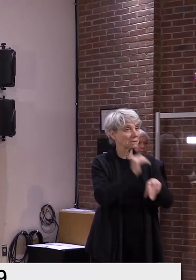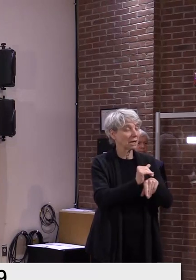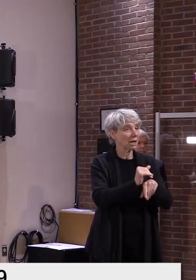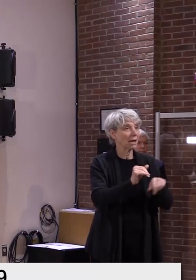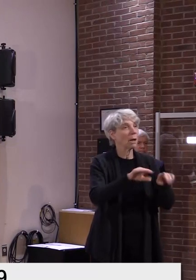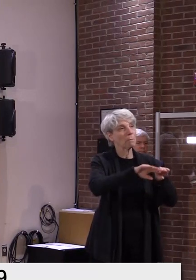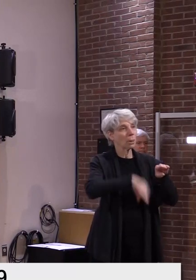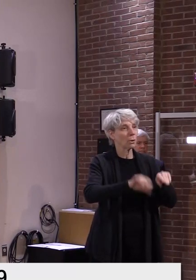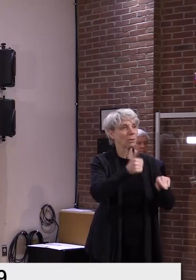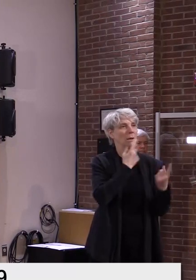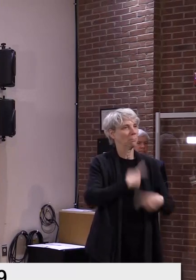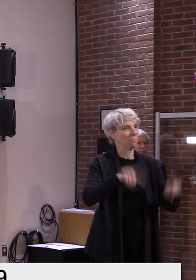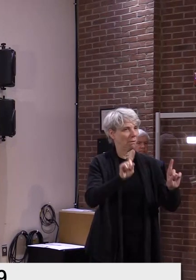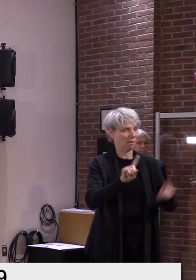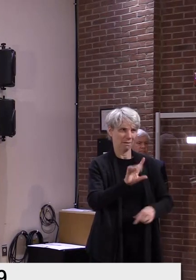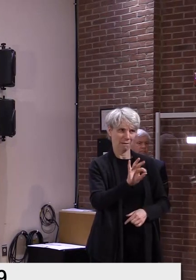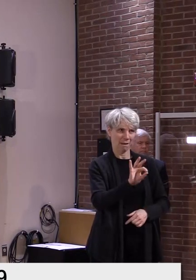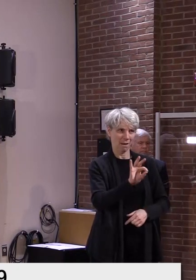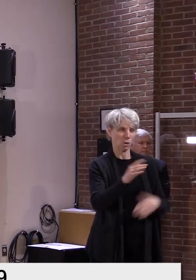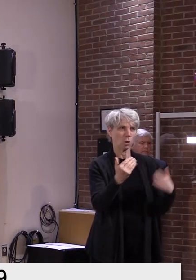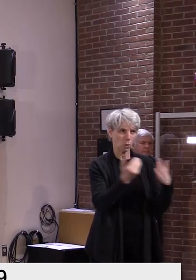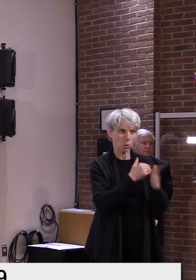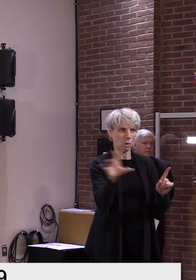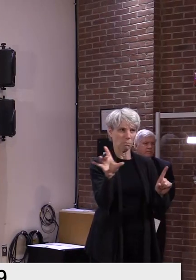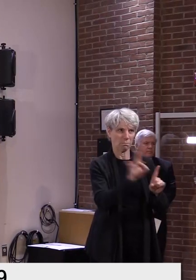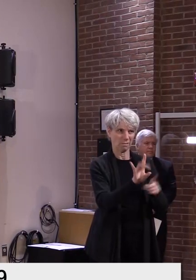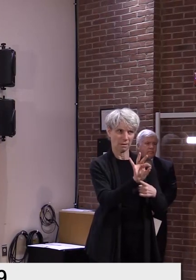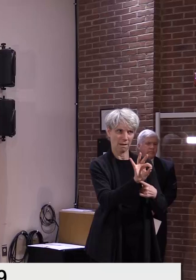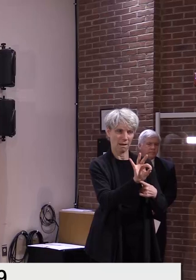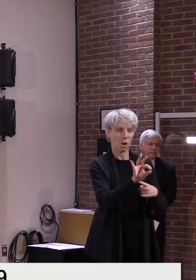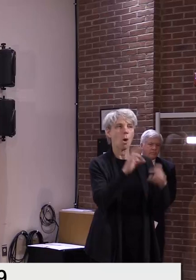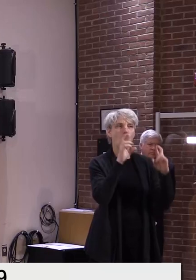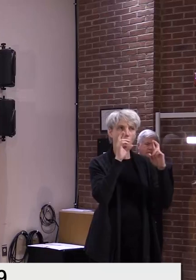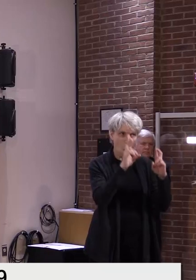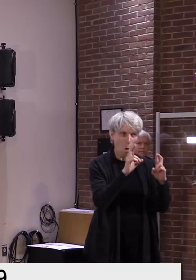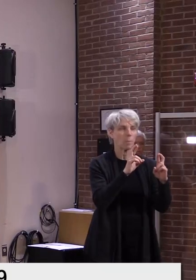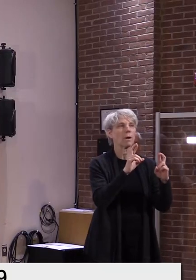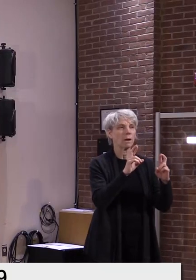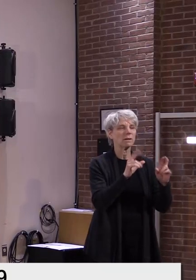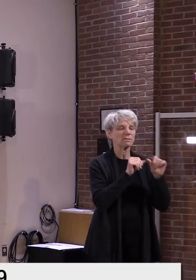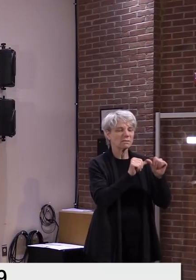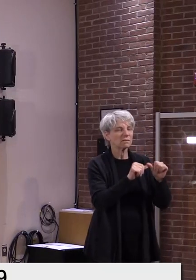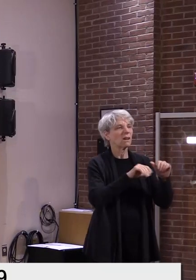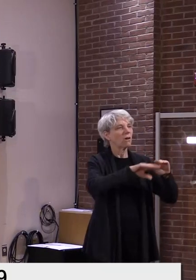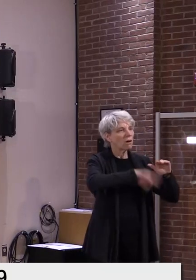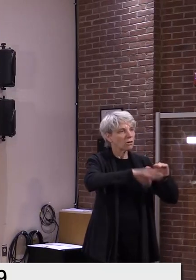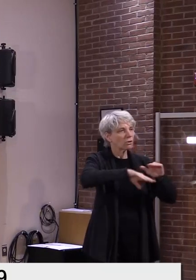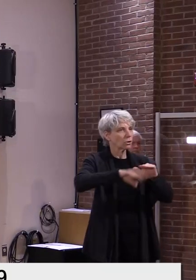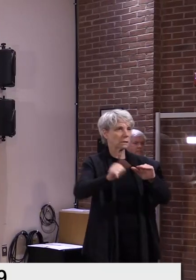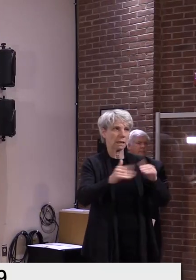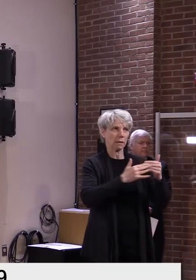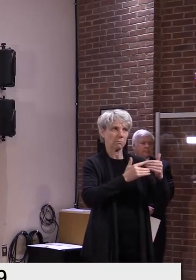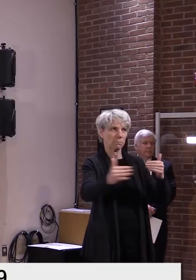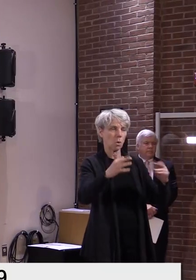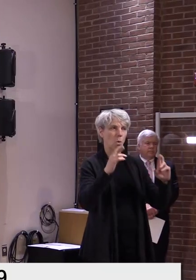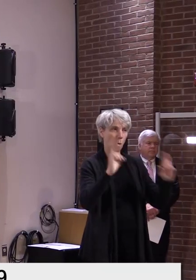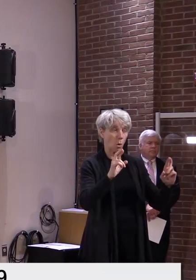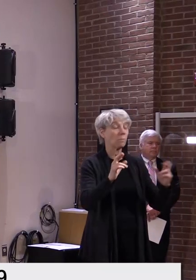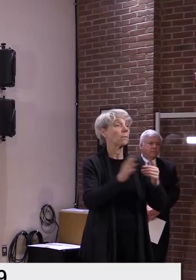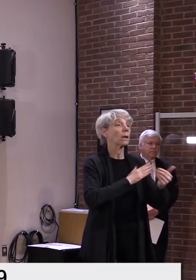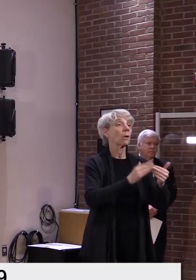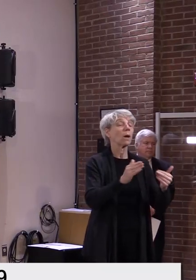9 cases. We'll hope that that begins a trend, but either way, we're still at a much lower level, as you've